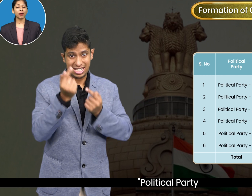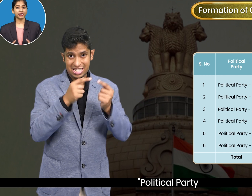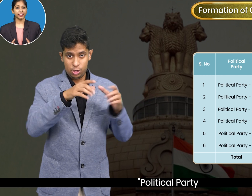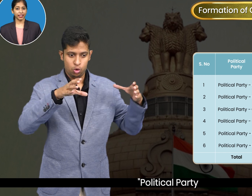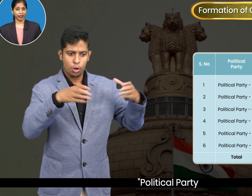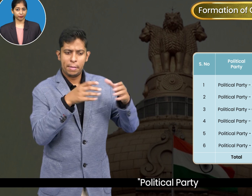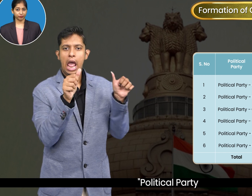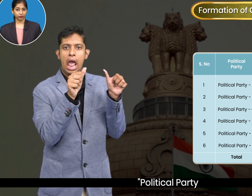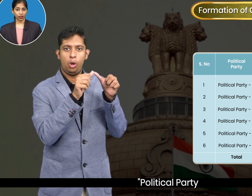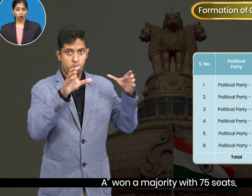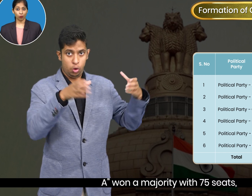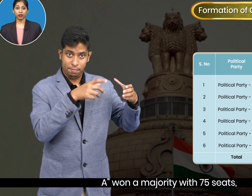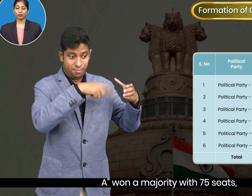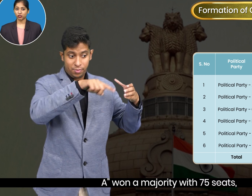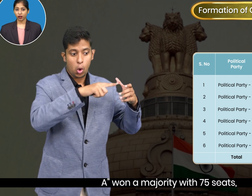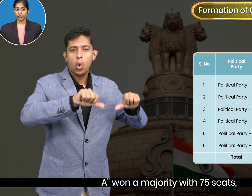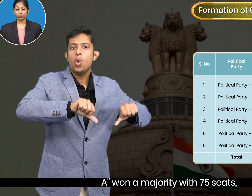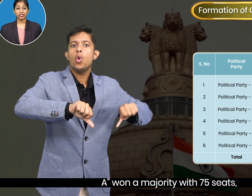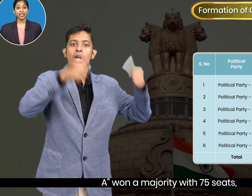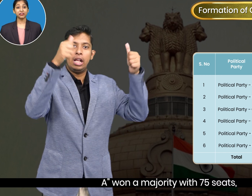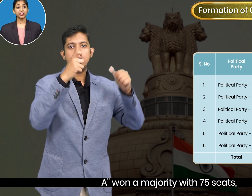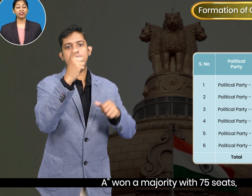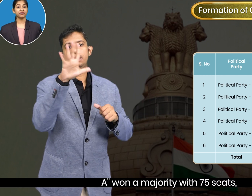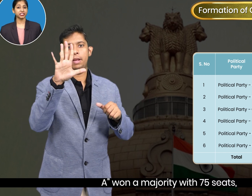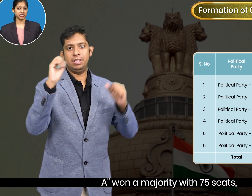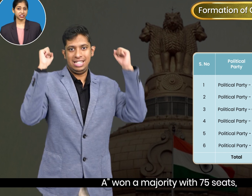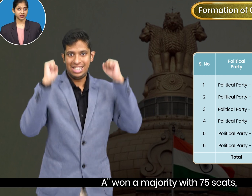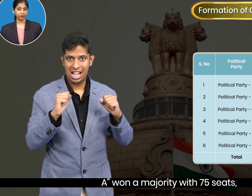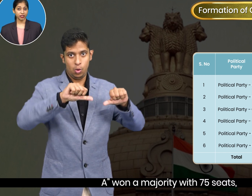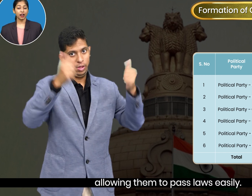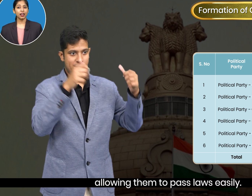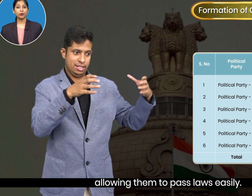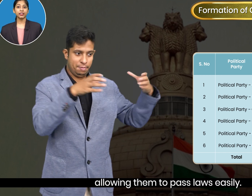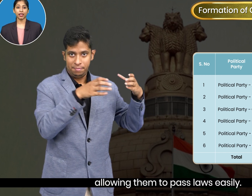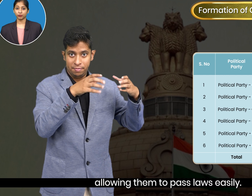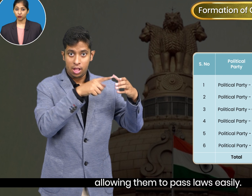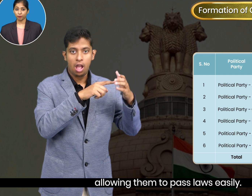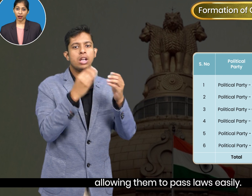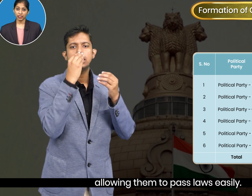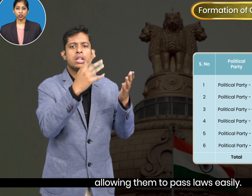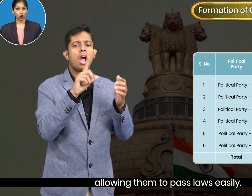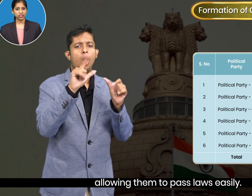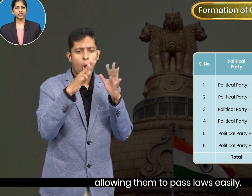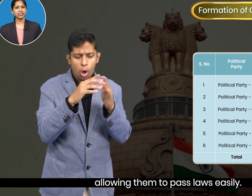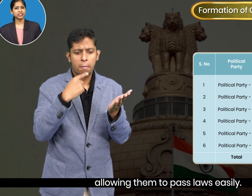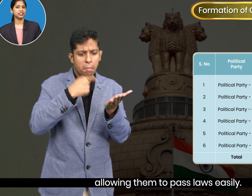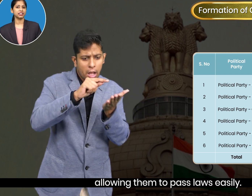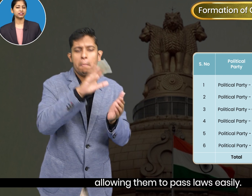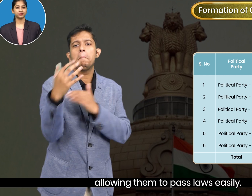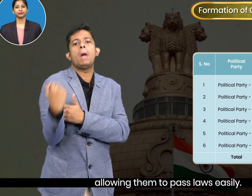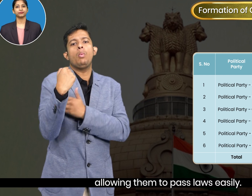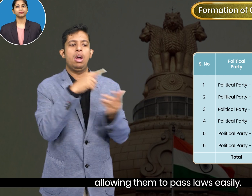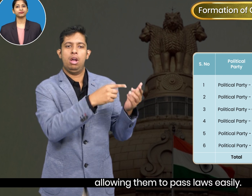Political party A won a majority with 75 seats, allowing them to pass laws